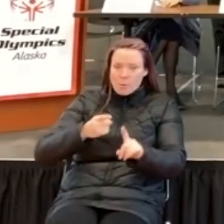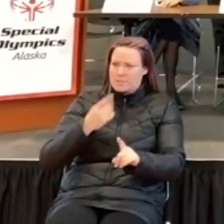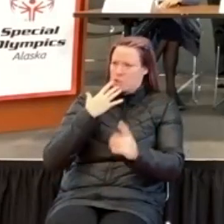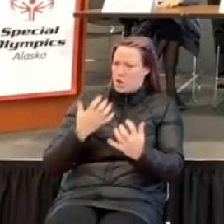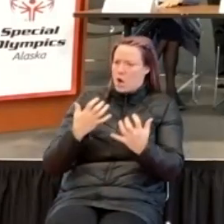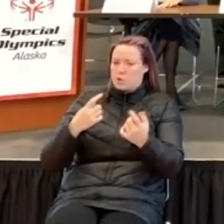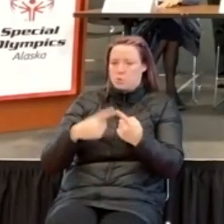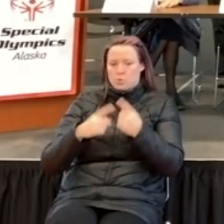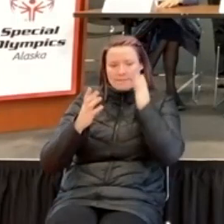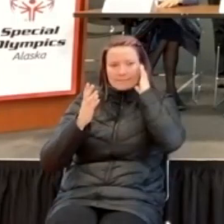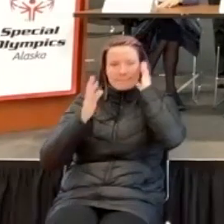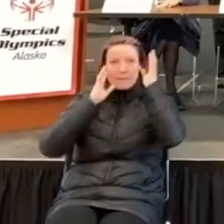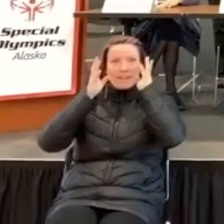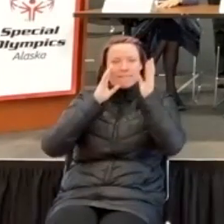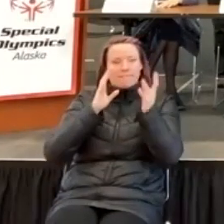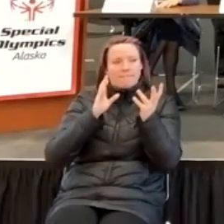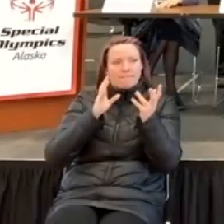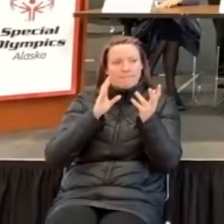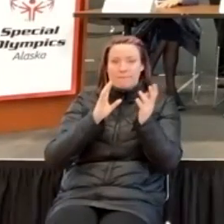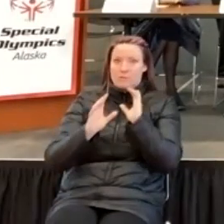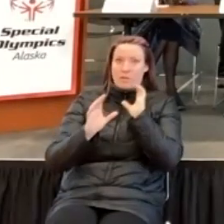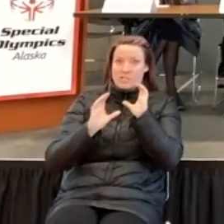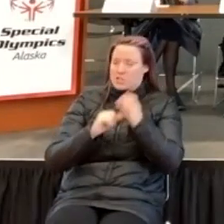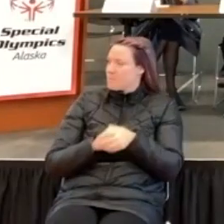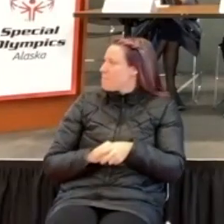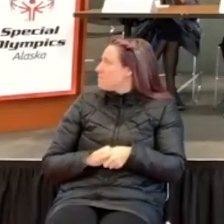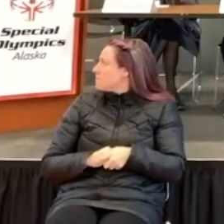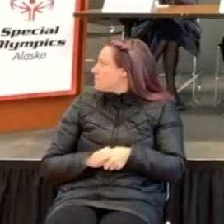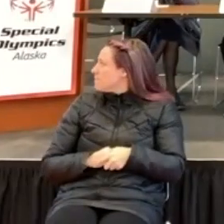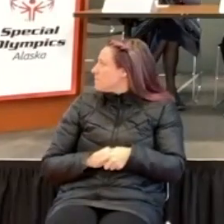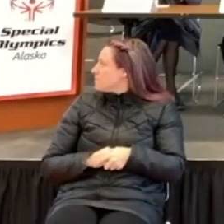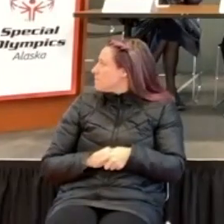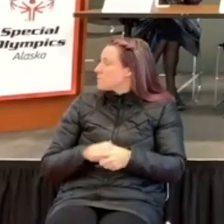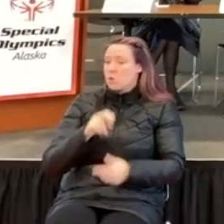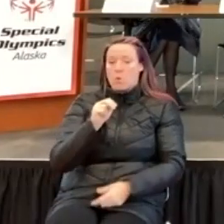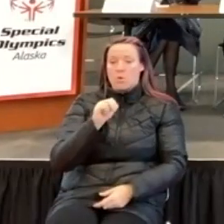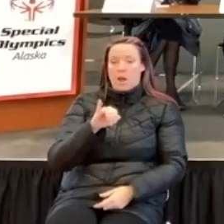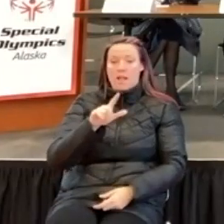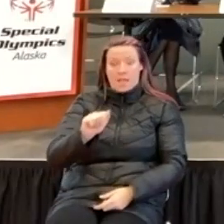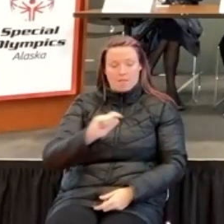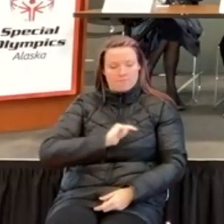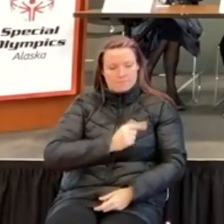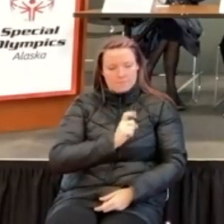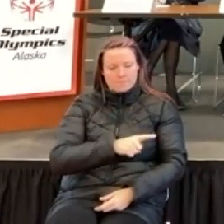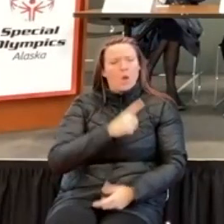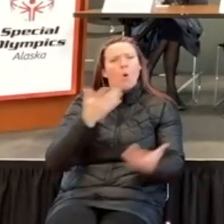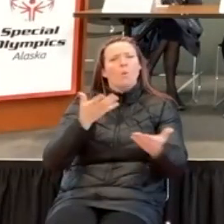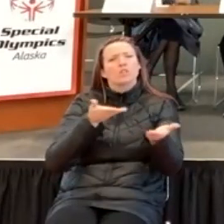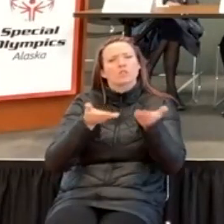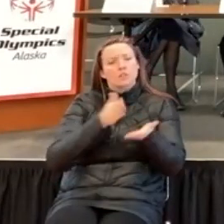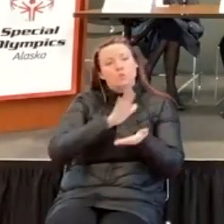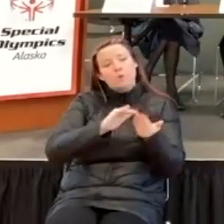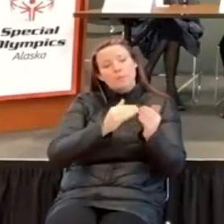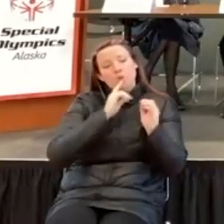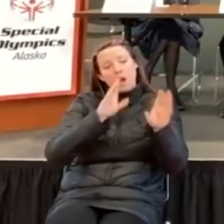those innovative conversations. Okay, next is Nyla. What services could your community